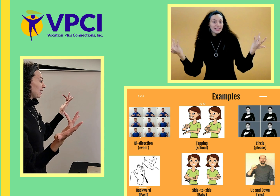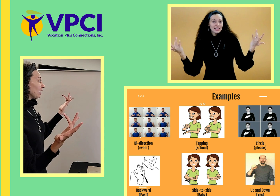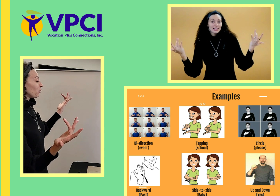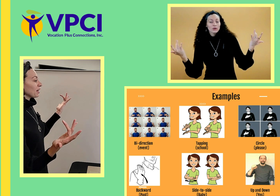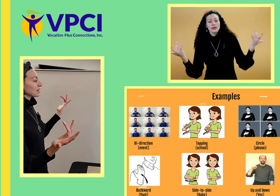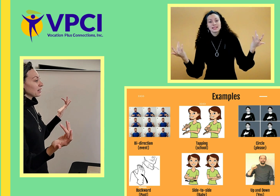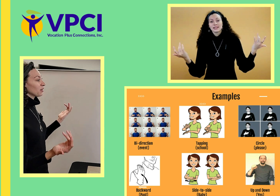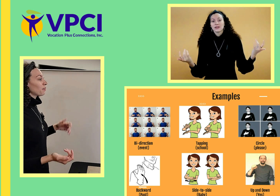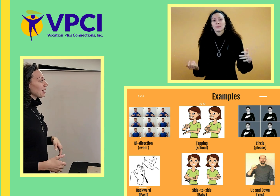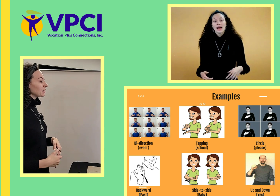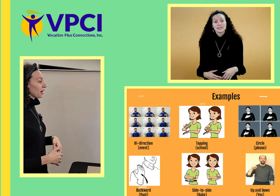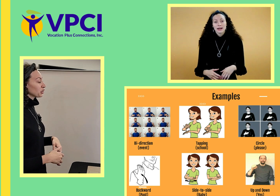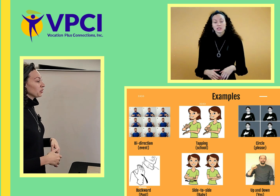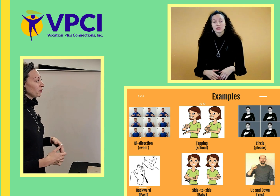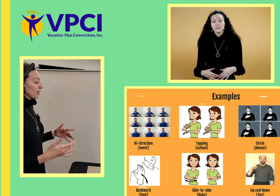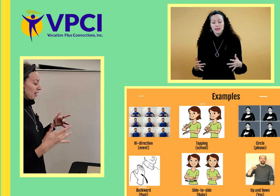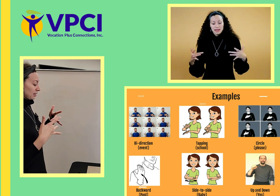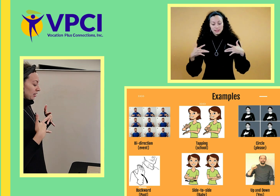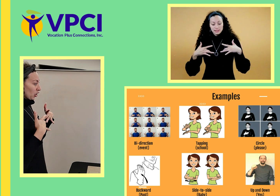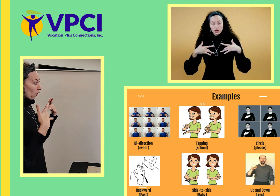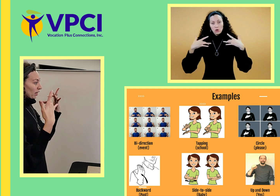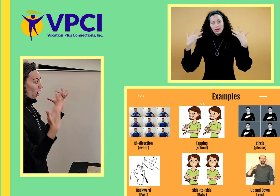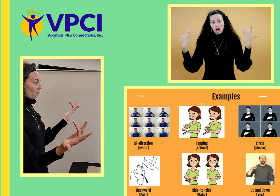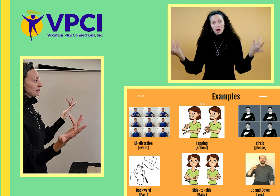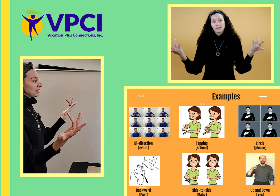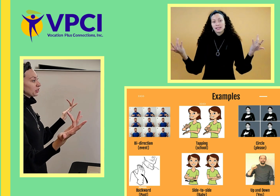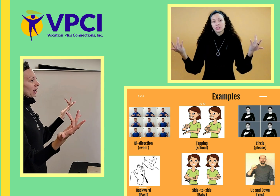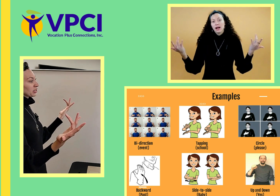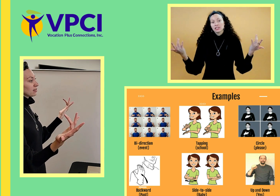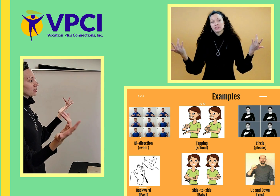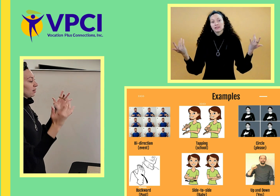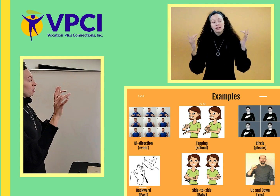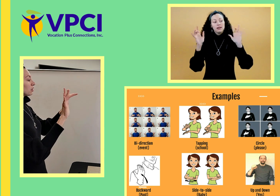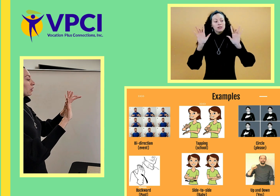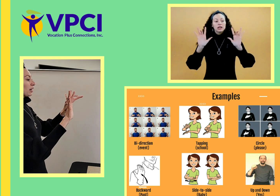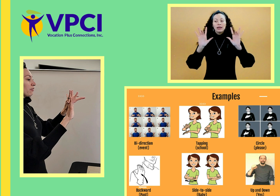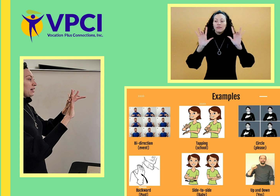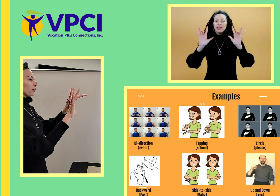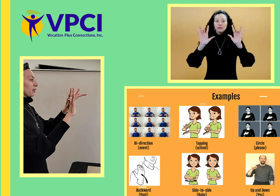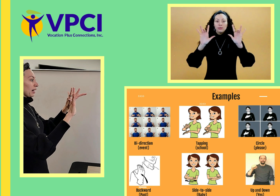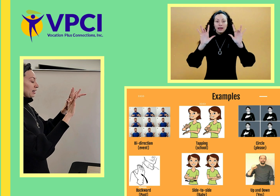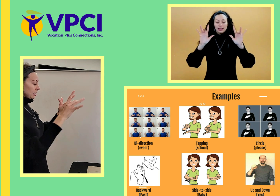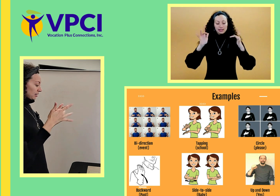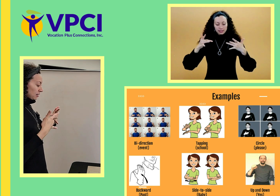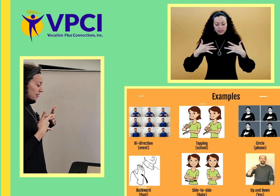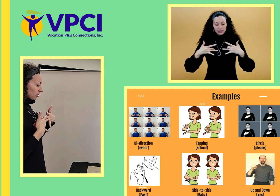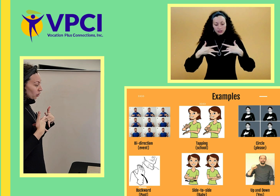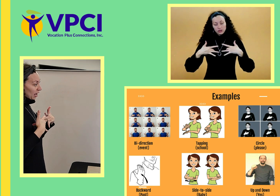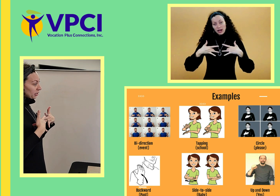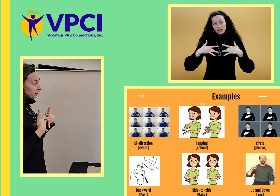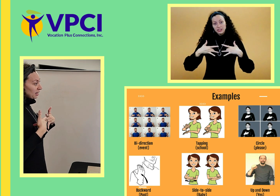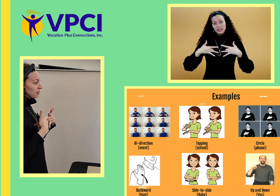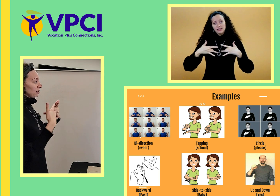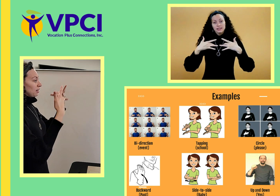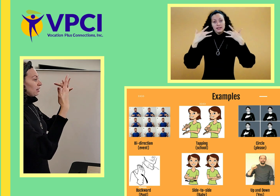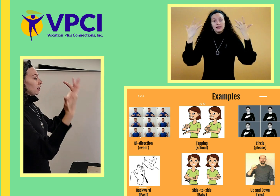event would be considered bidirectional because you're going in opposite directions. So event would be like this. You start